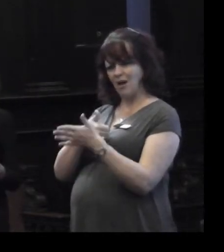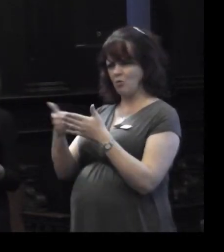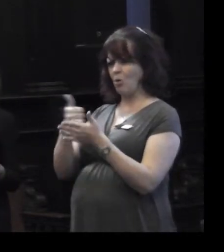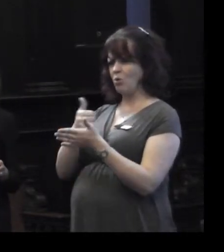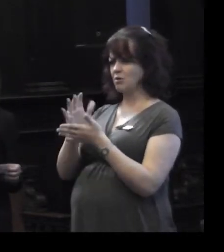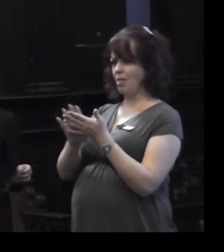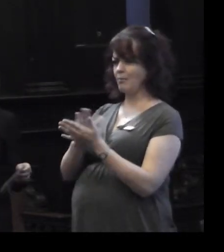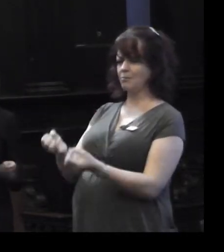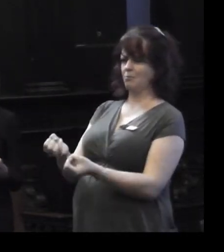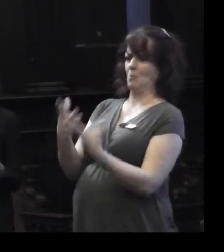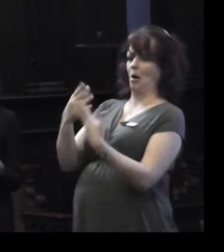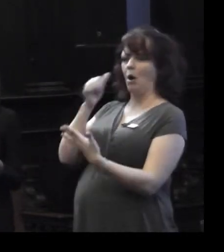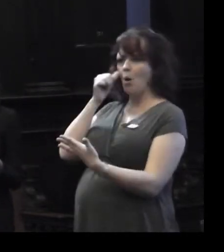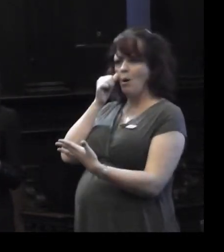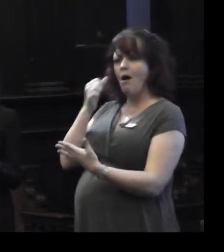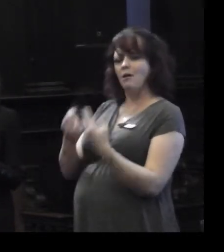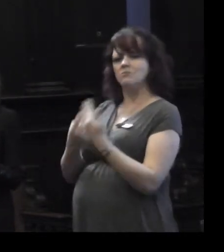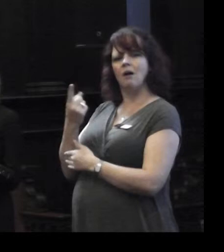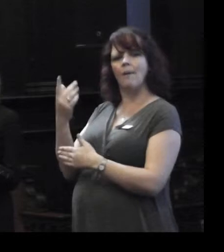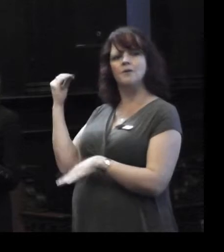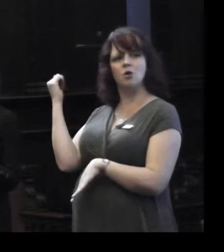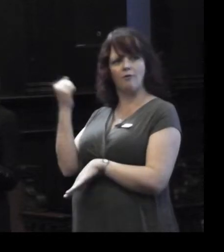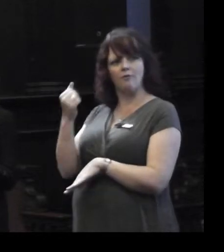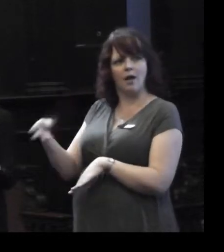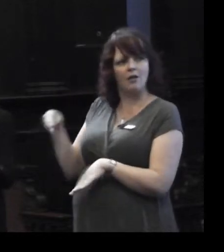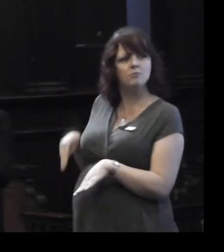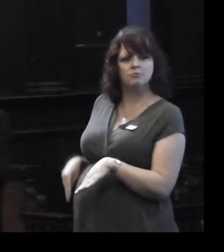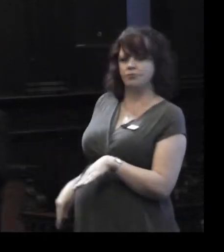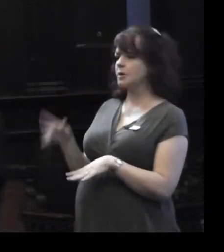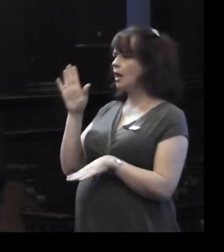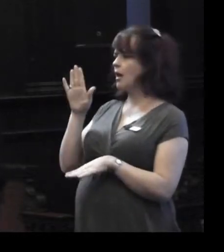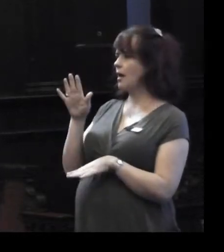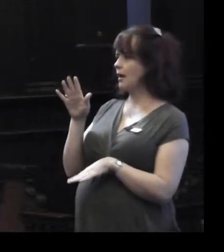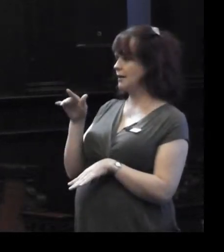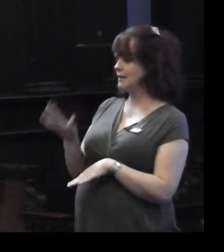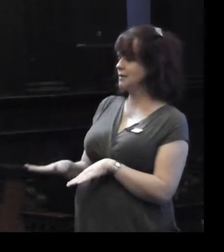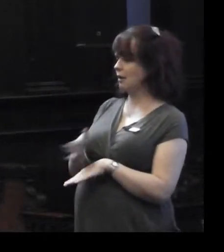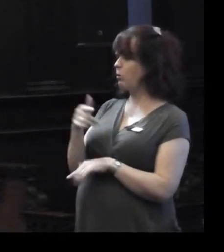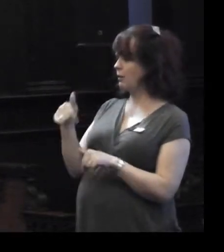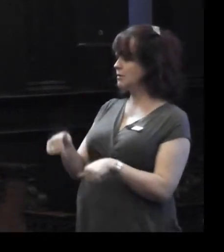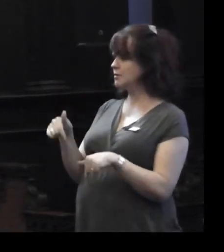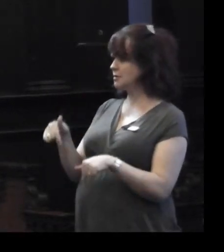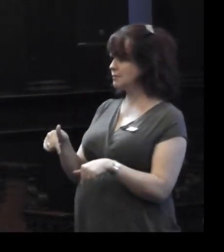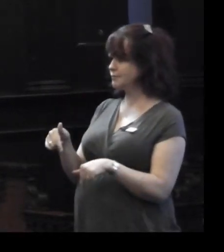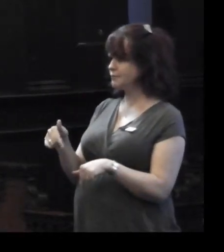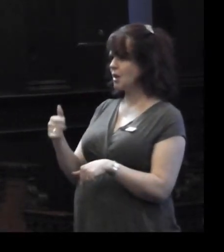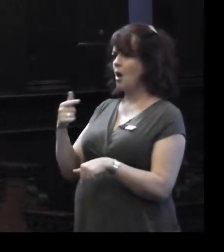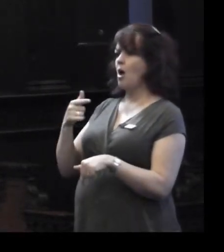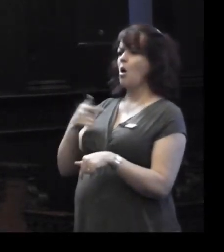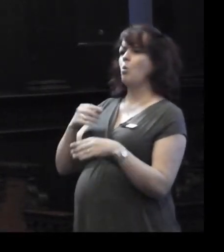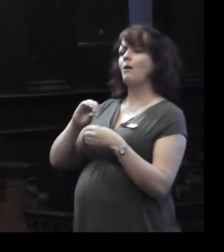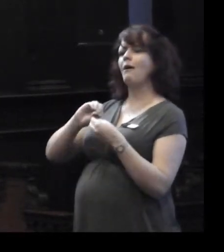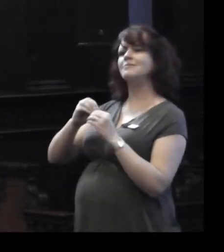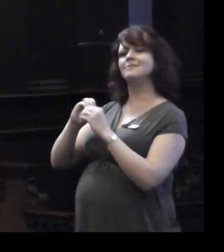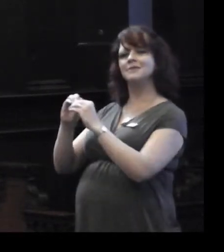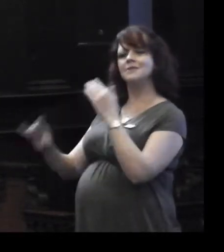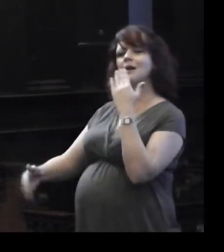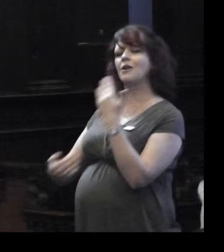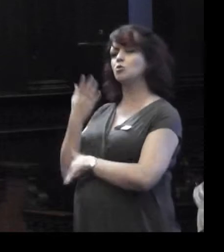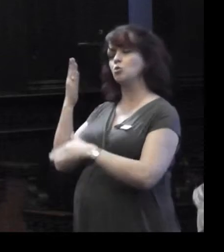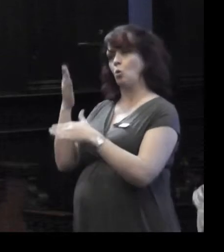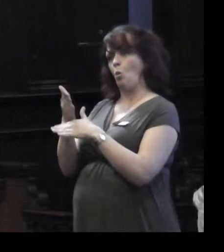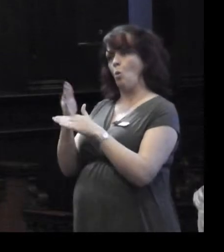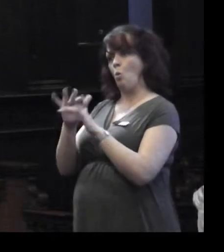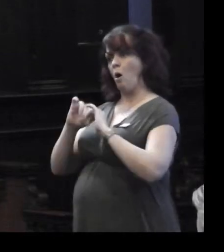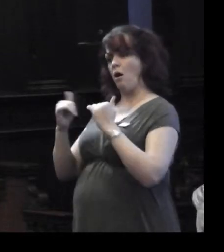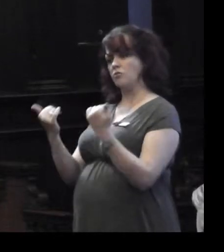West Country. We have designed user-led workshops that young people can easily